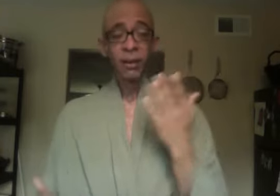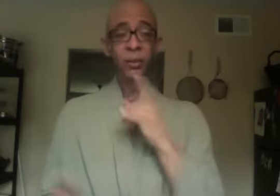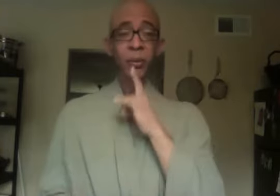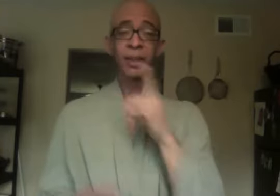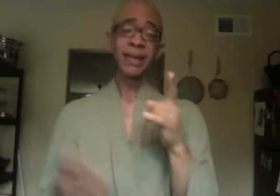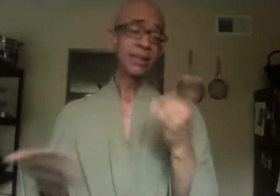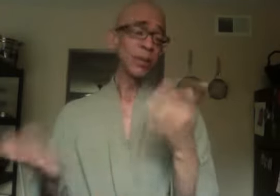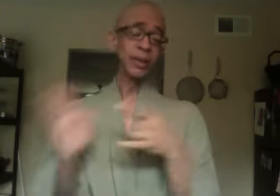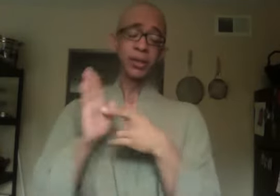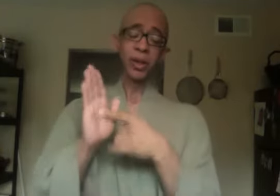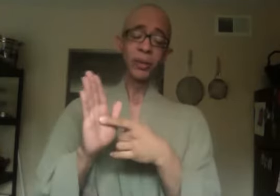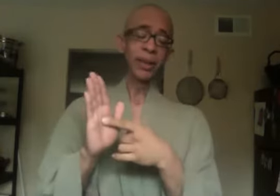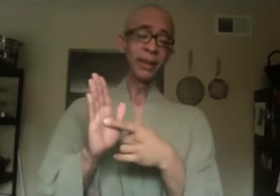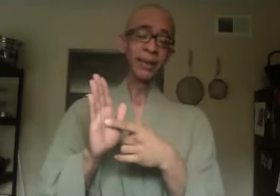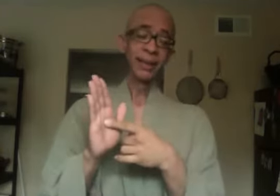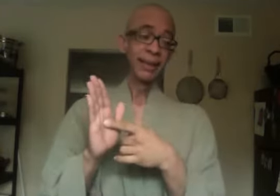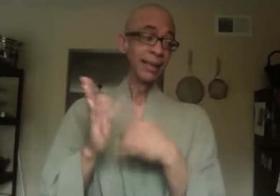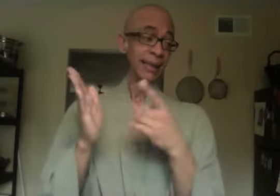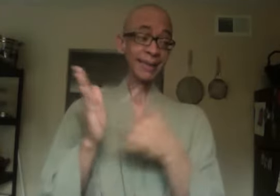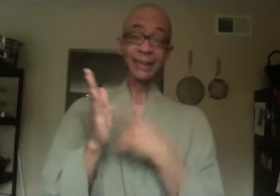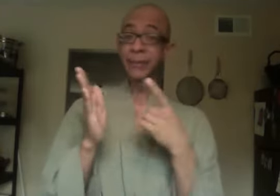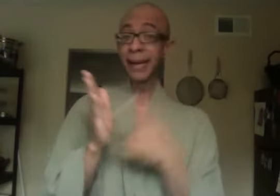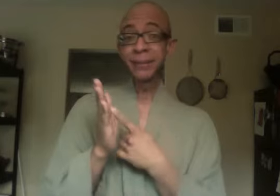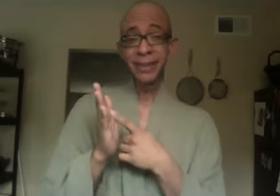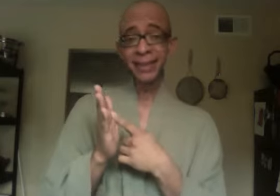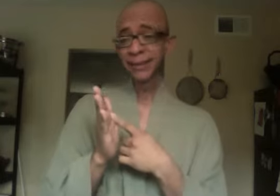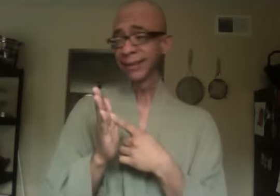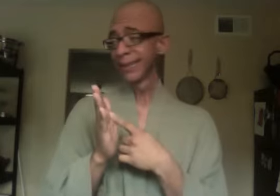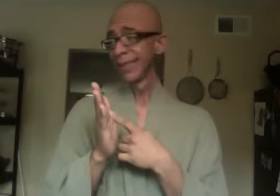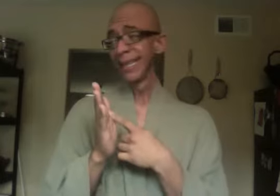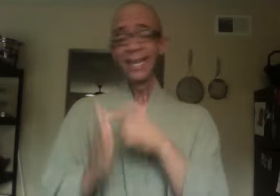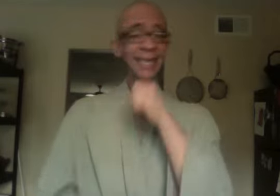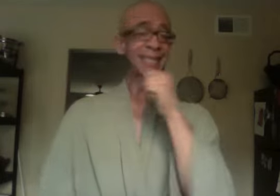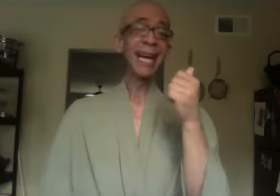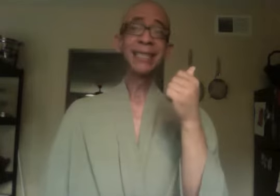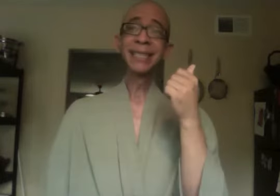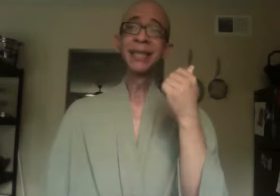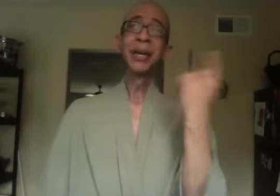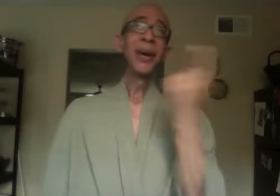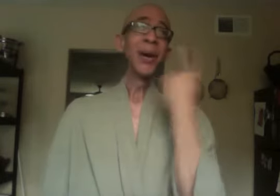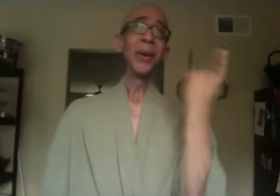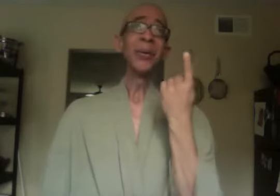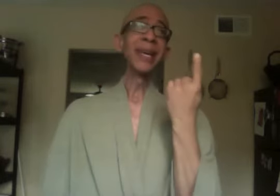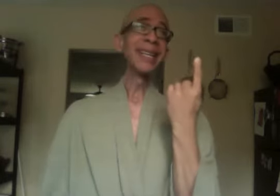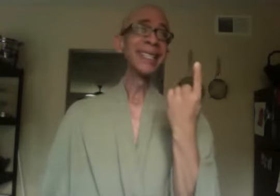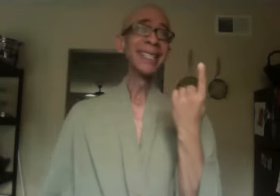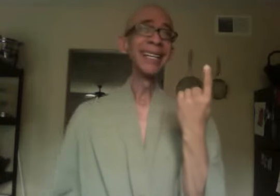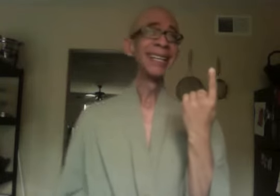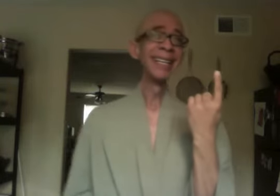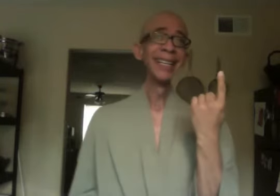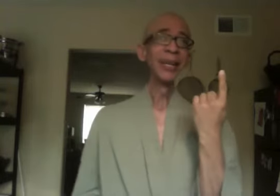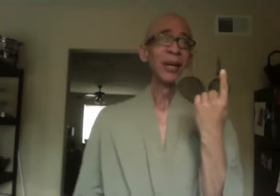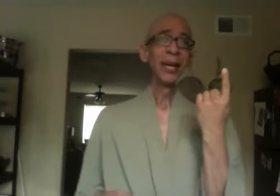Well, really, I just wanted to show that sometimes it's not always